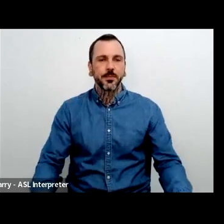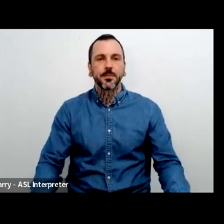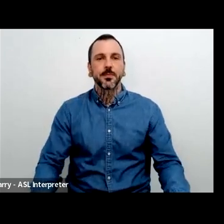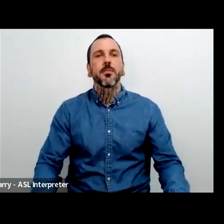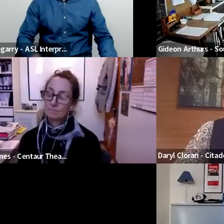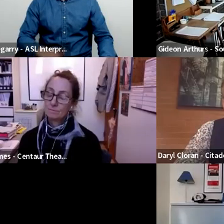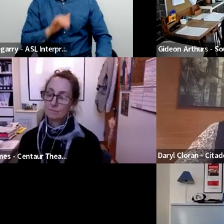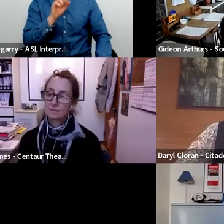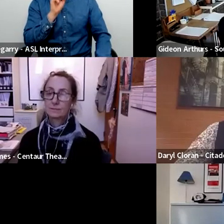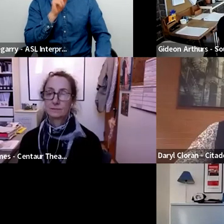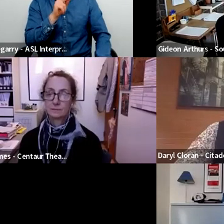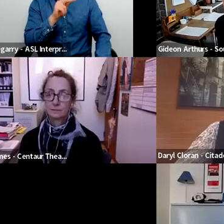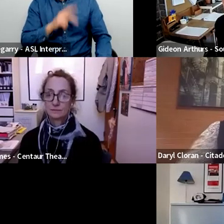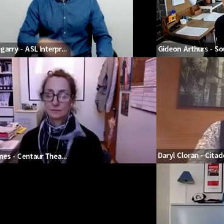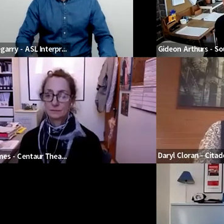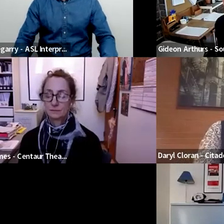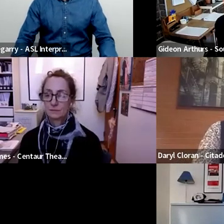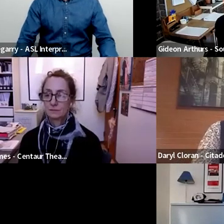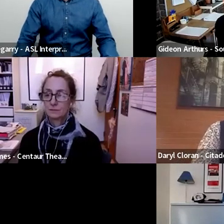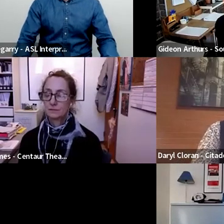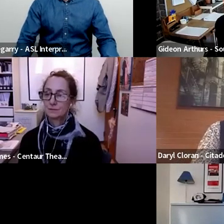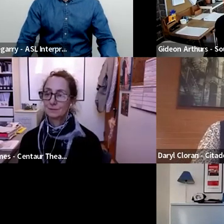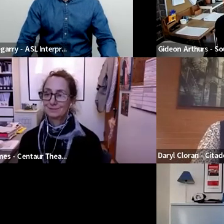grappling with a